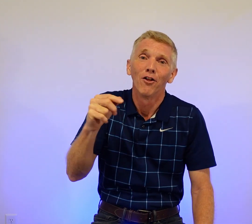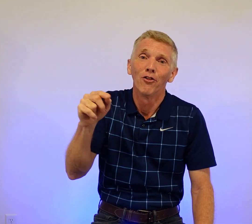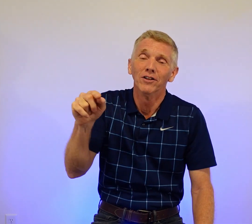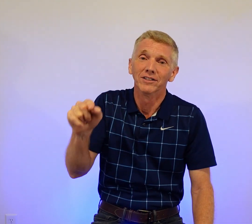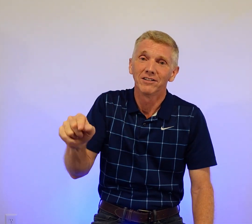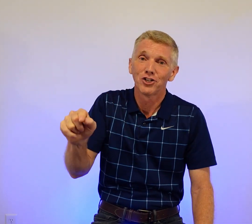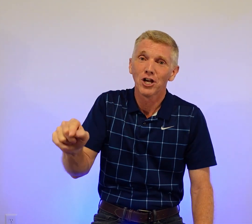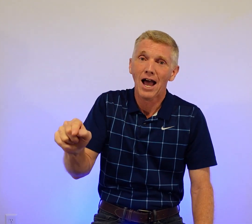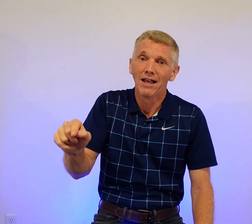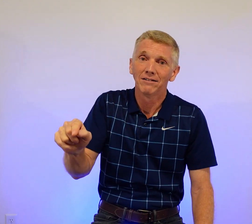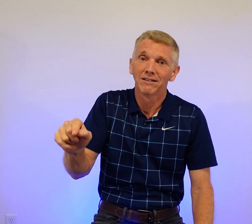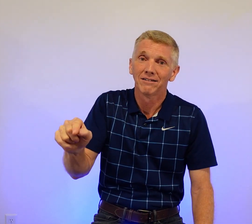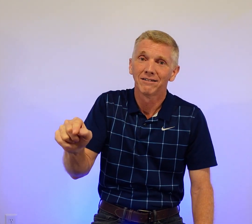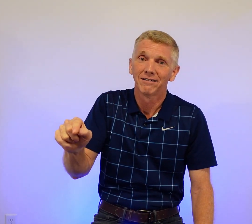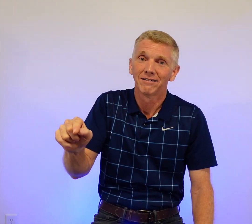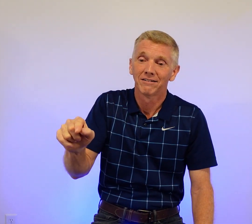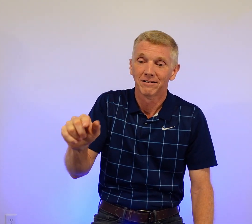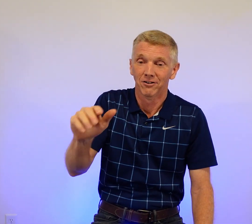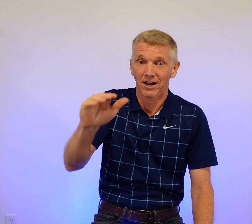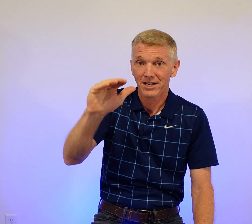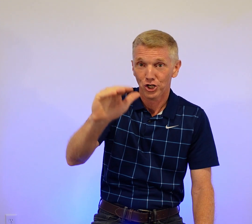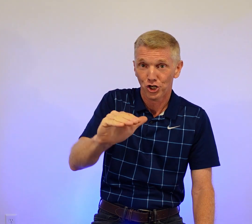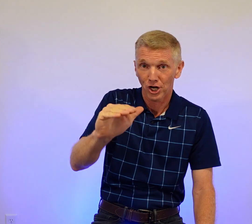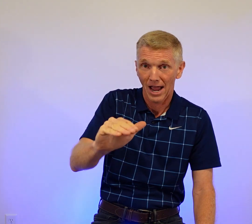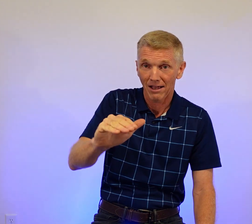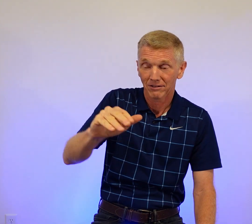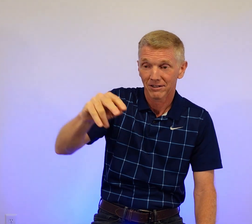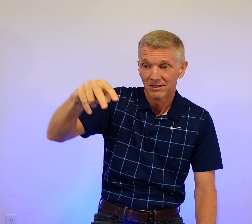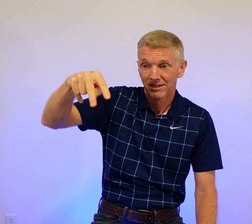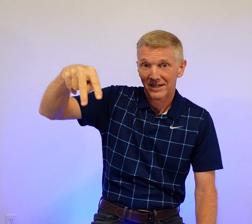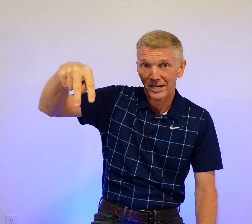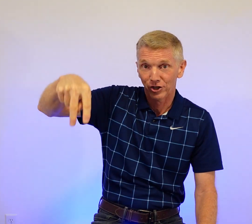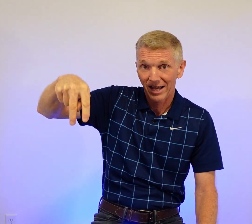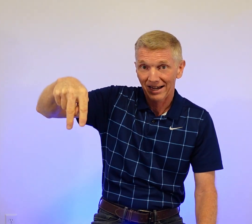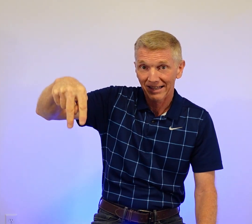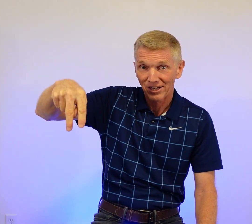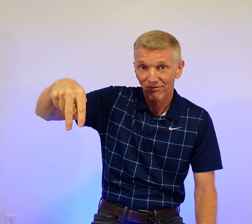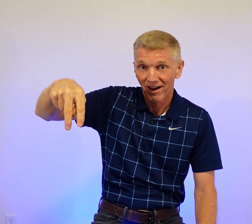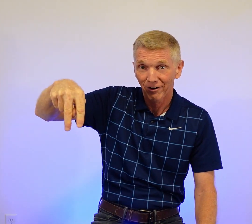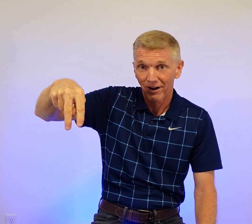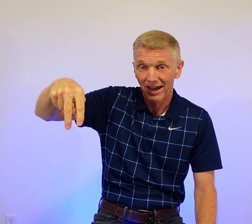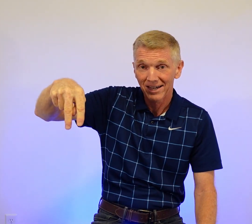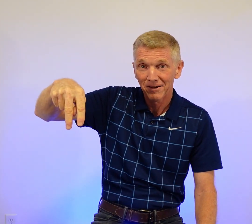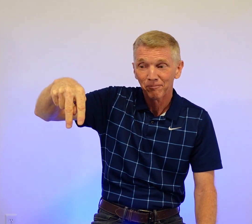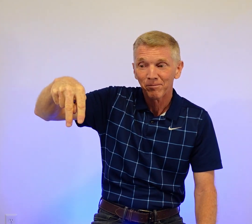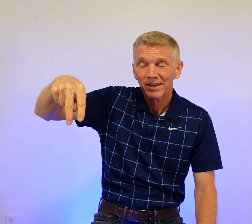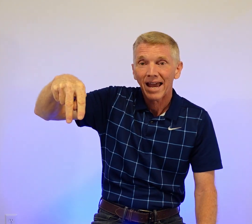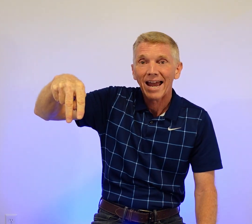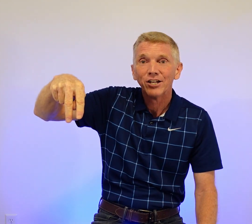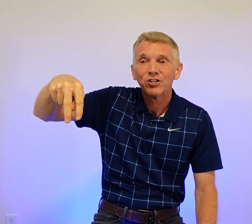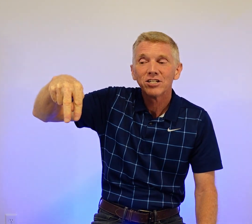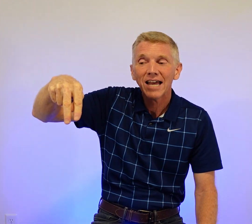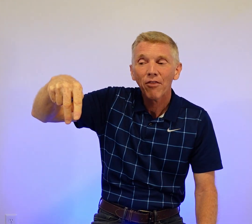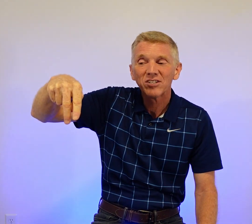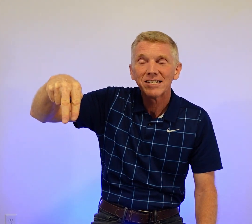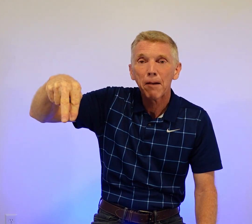The little child, right? Child. Here's that classifier A. And do you see how the steps